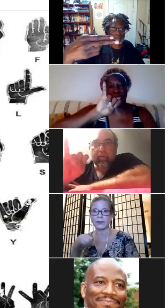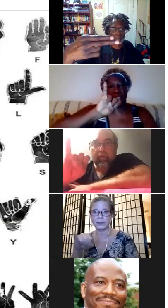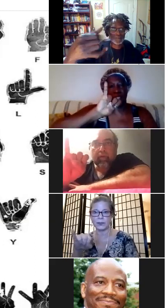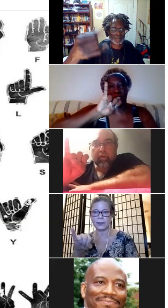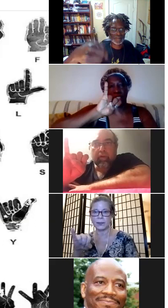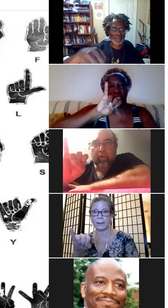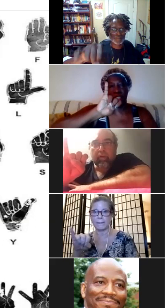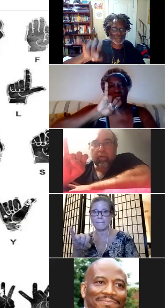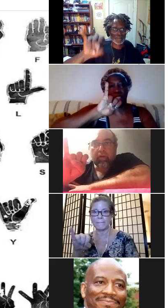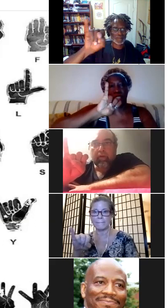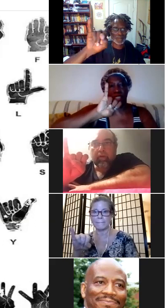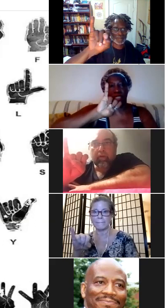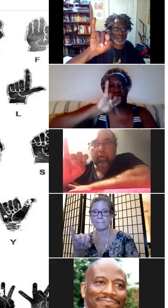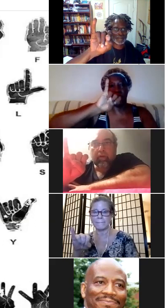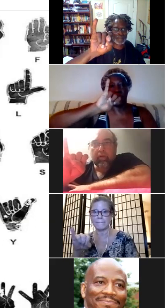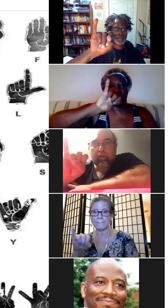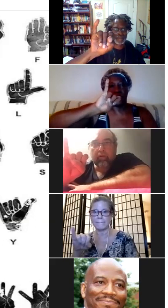I,